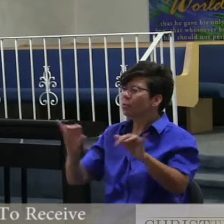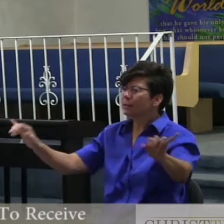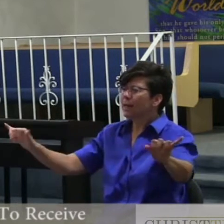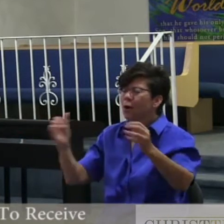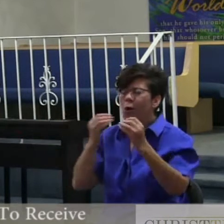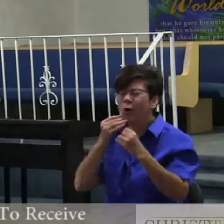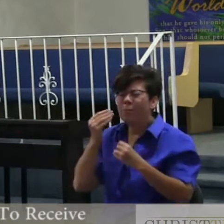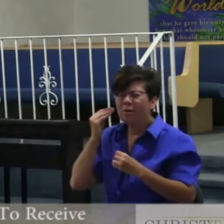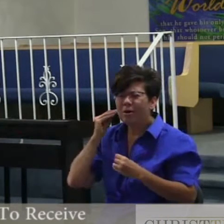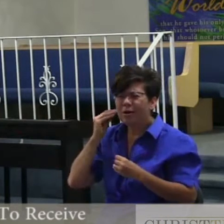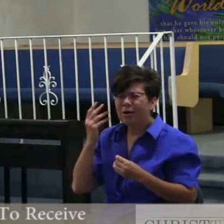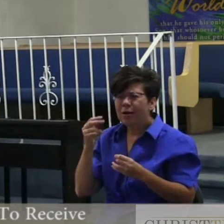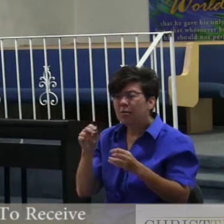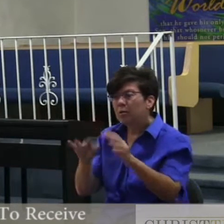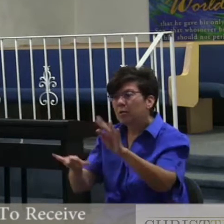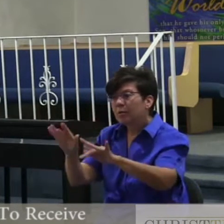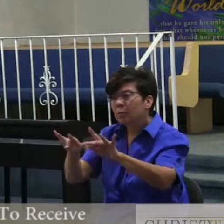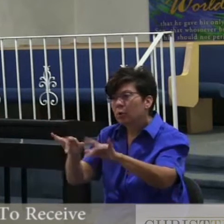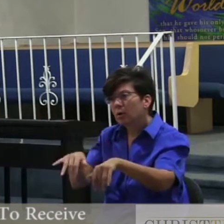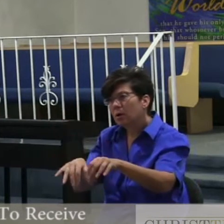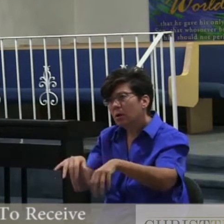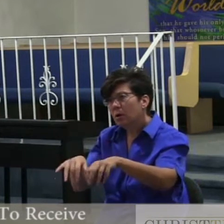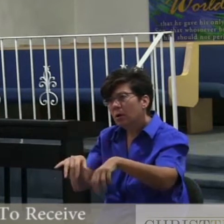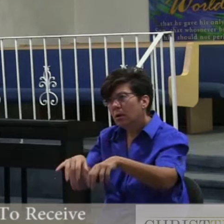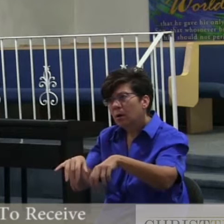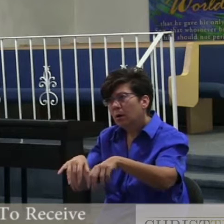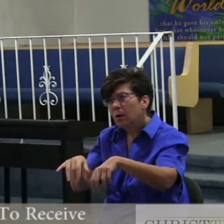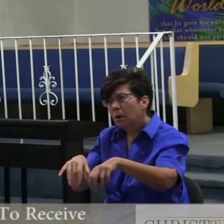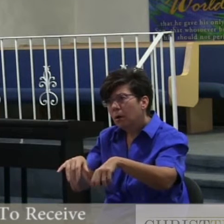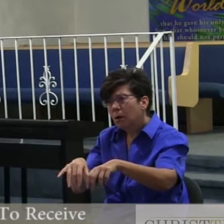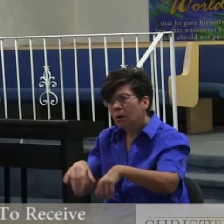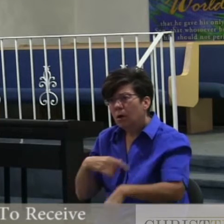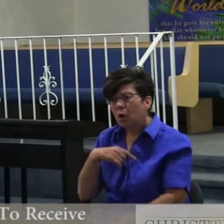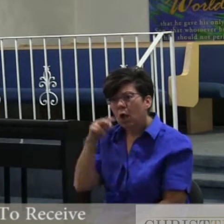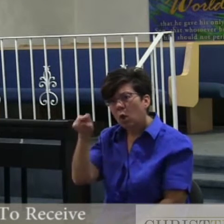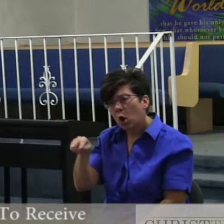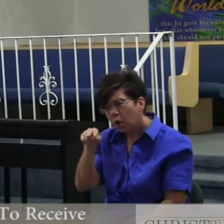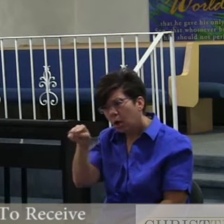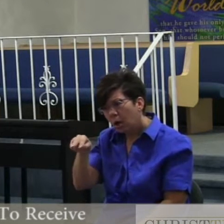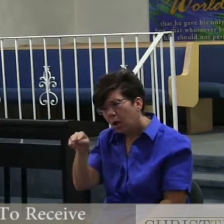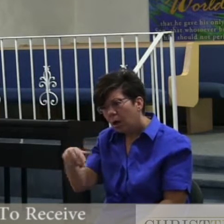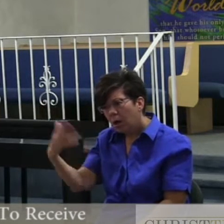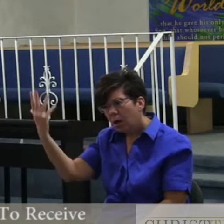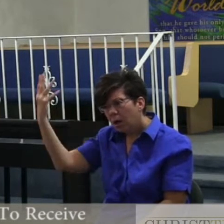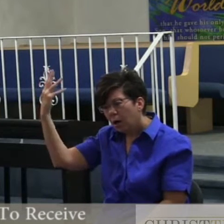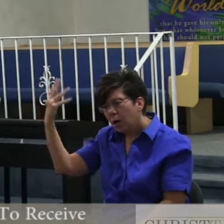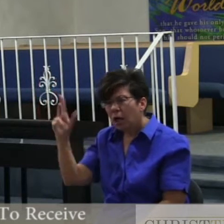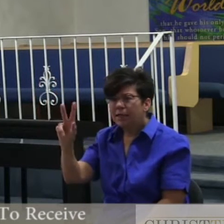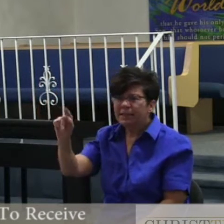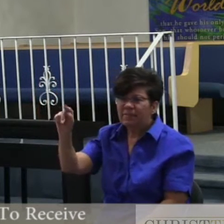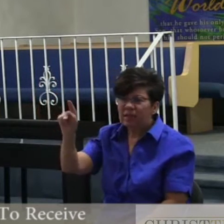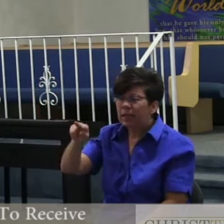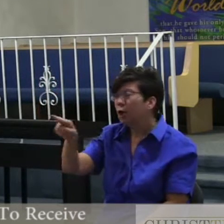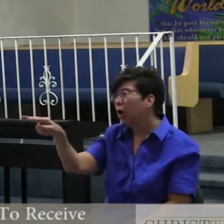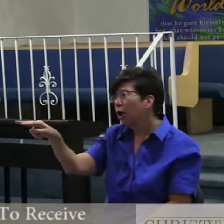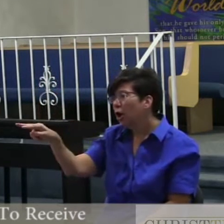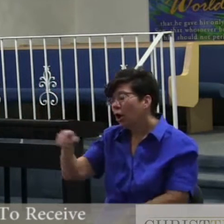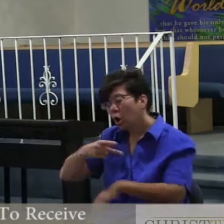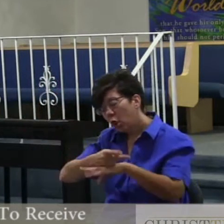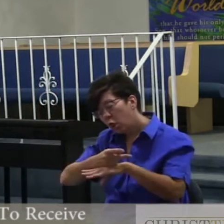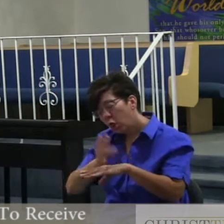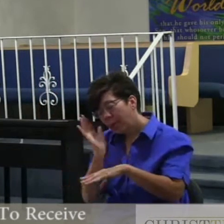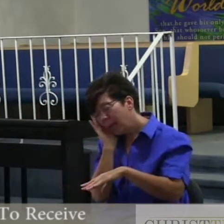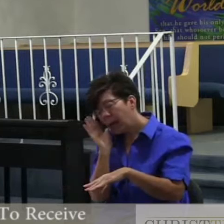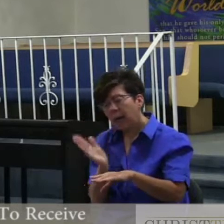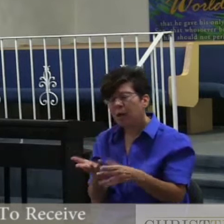home, look at the computers, laying in bed, looking at watch TV or